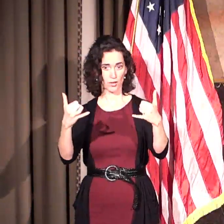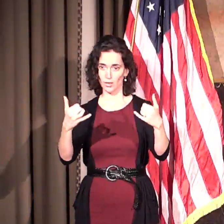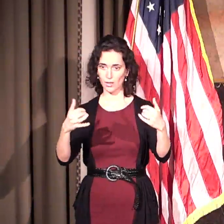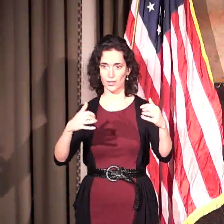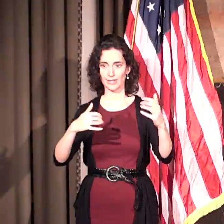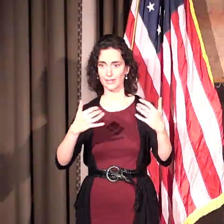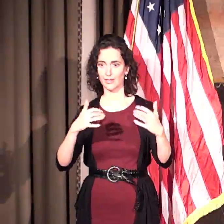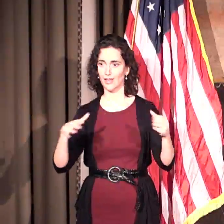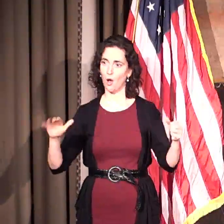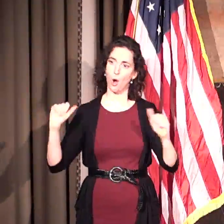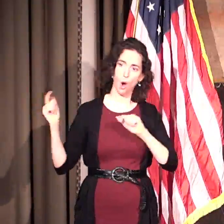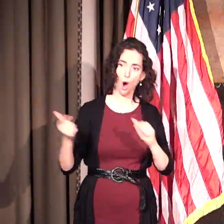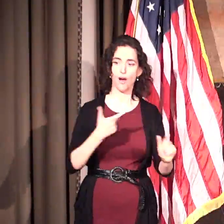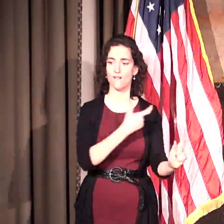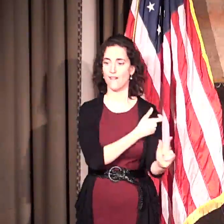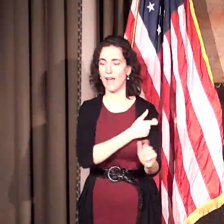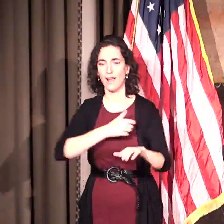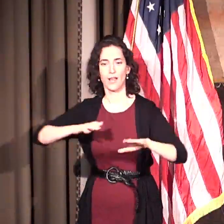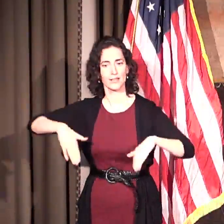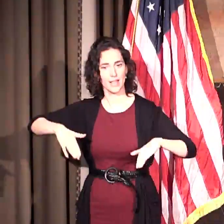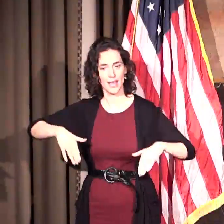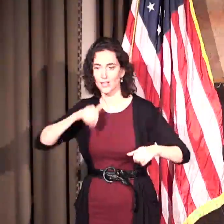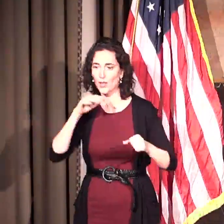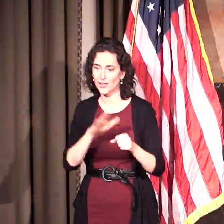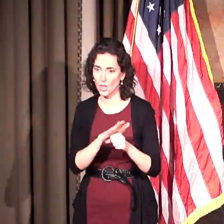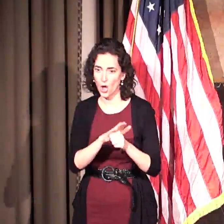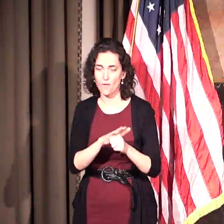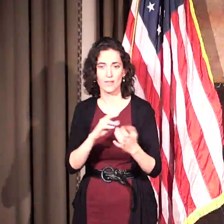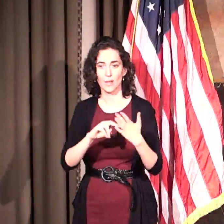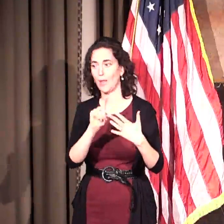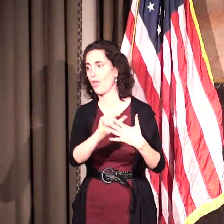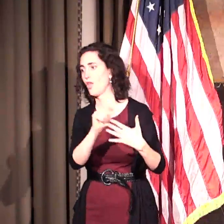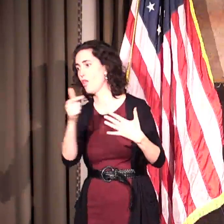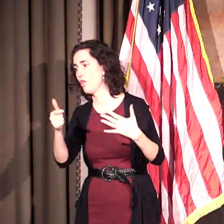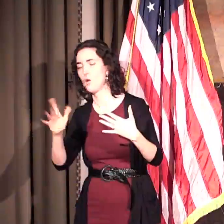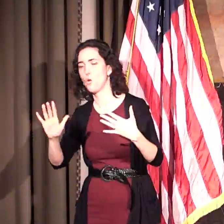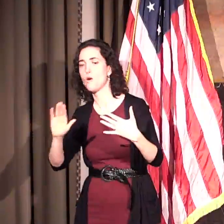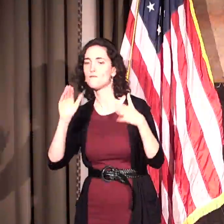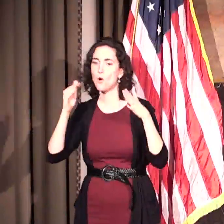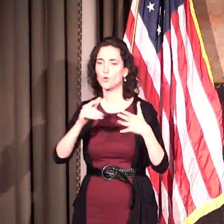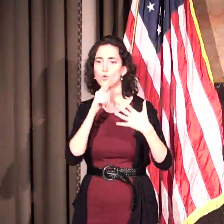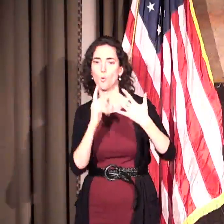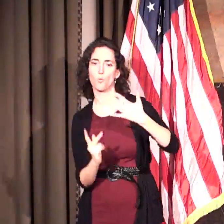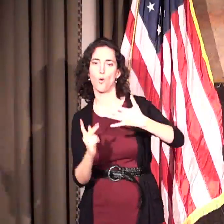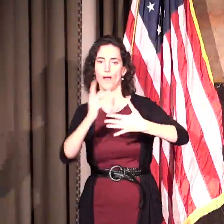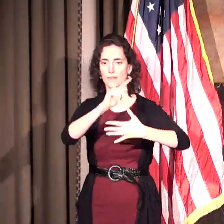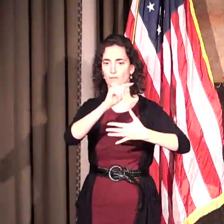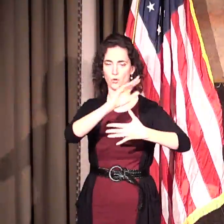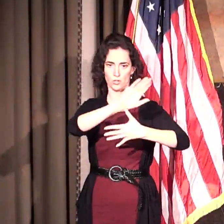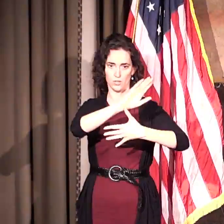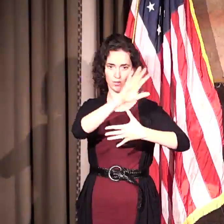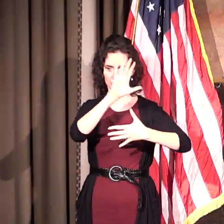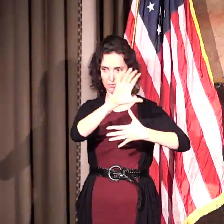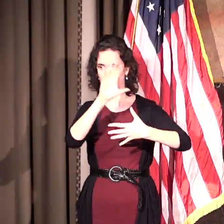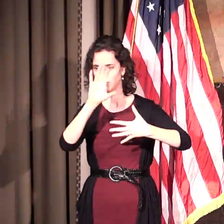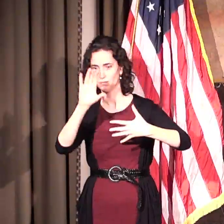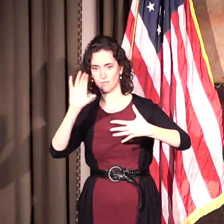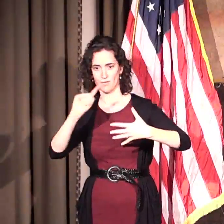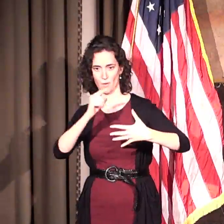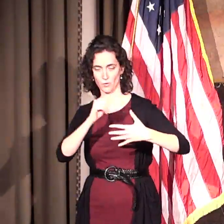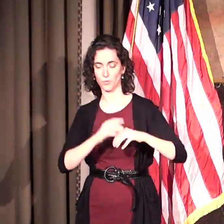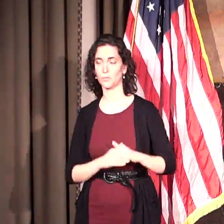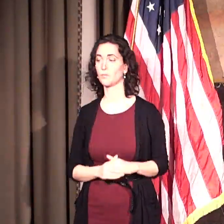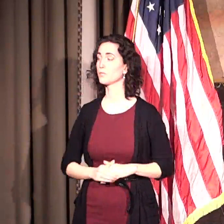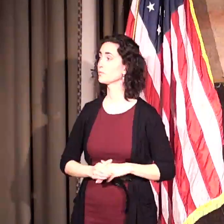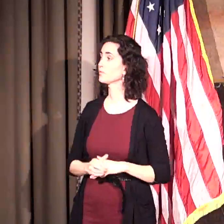vaccinated, it doesn't make sense to move forward, because then you're not really prioritizing the groups. The CDC